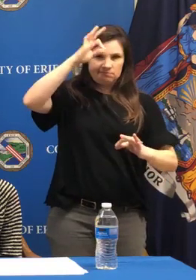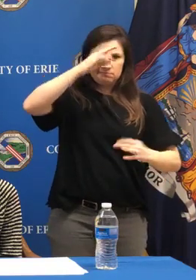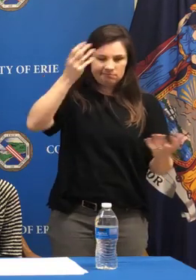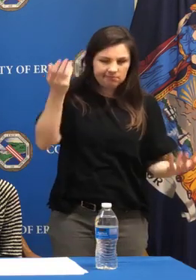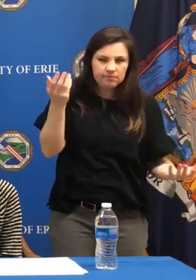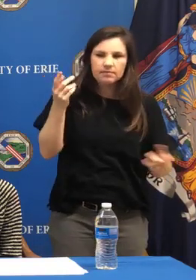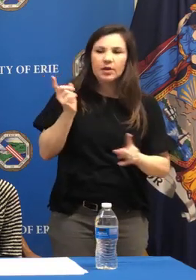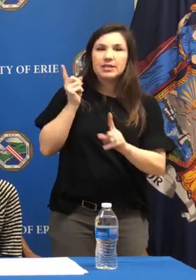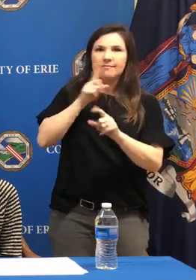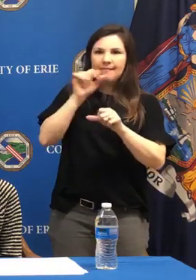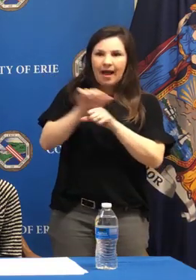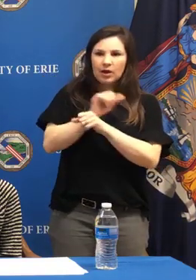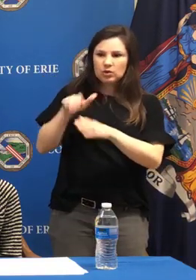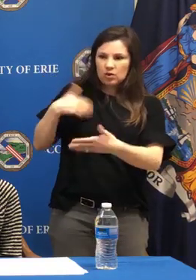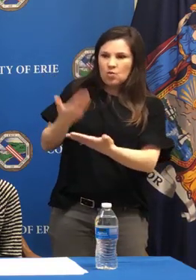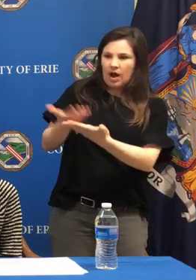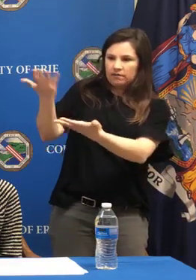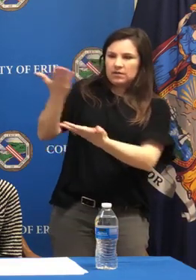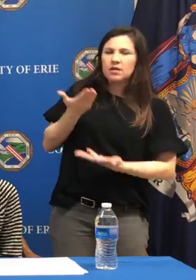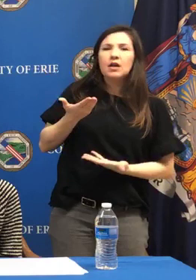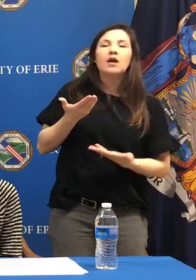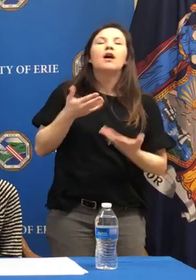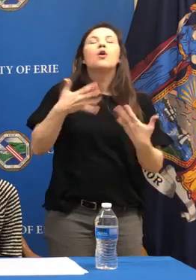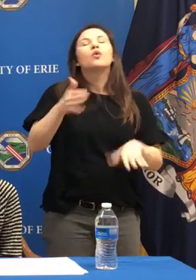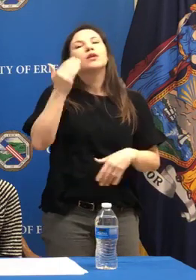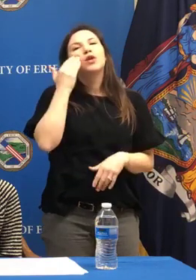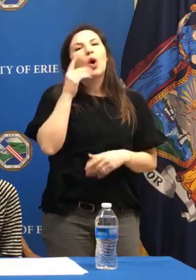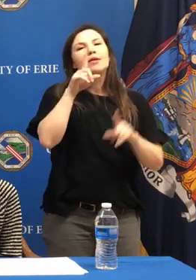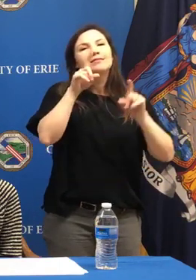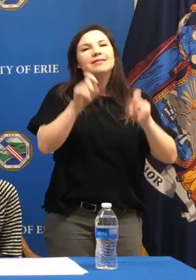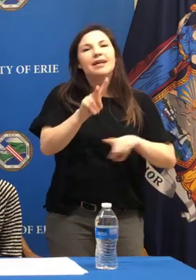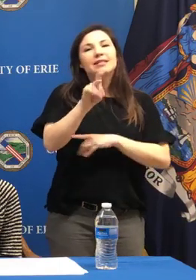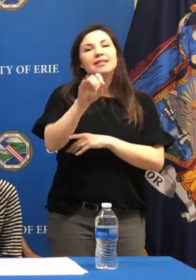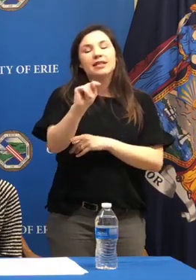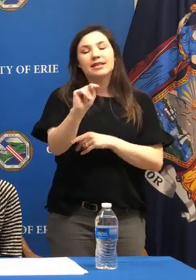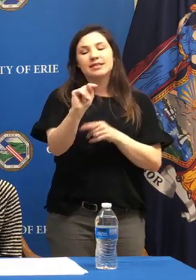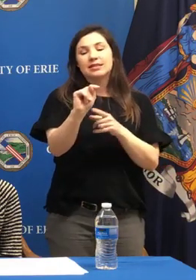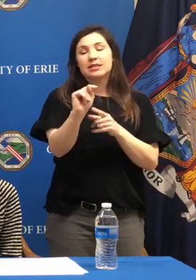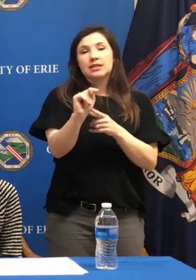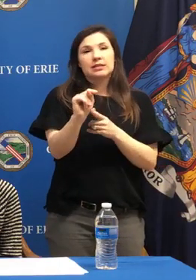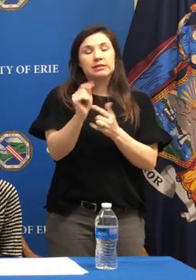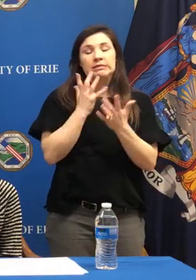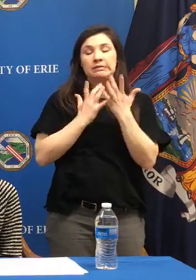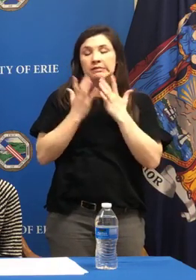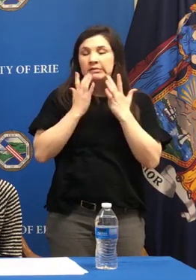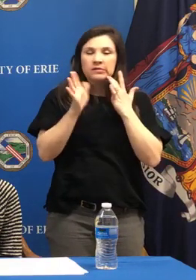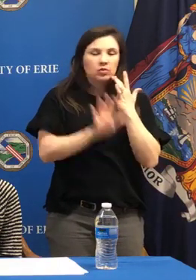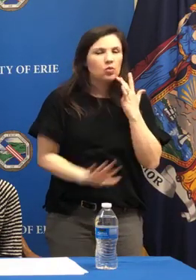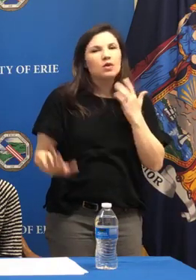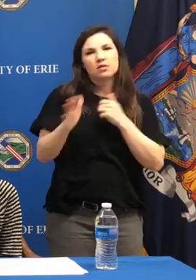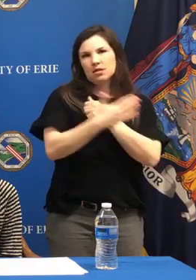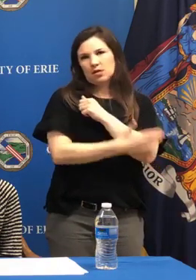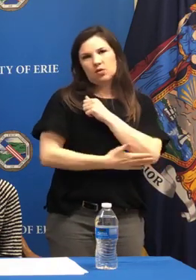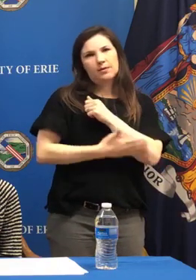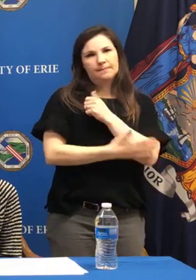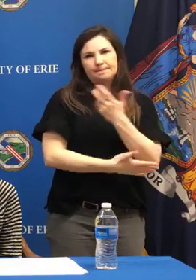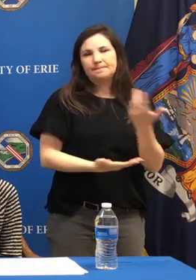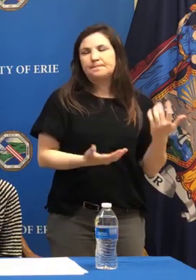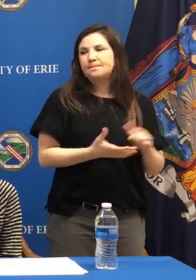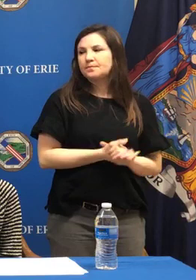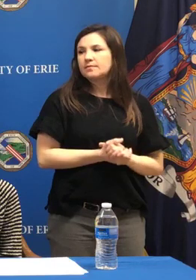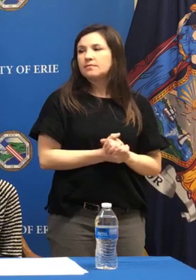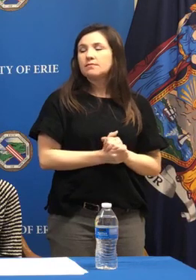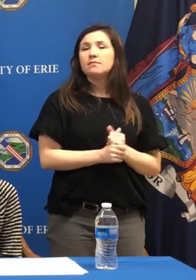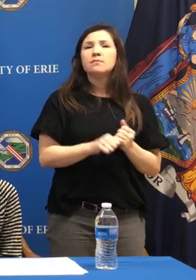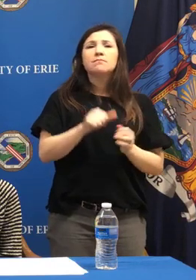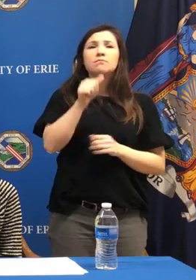the actual shipment. As everyone knows, test kits are very, very in short supply across the country. Private